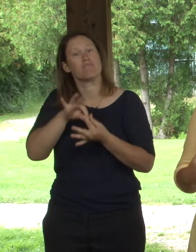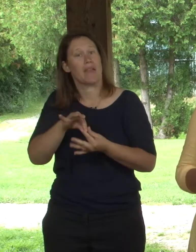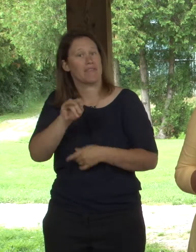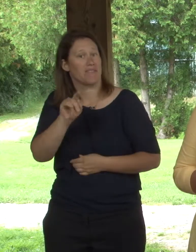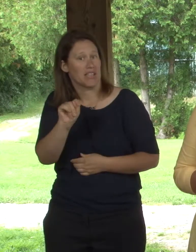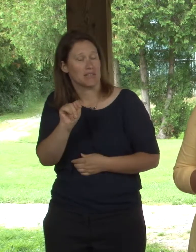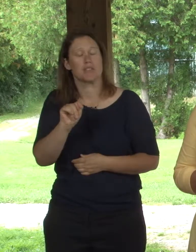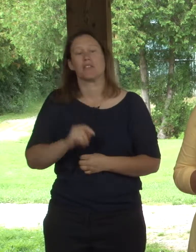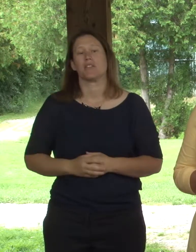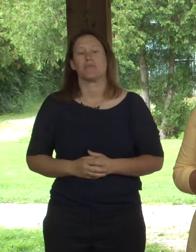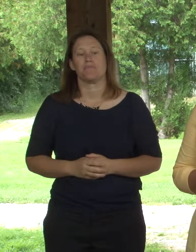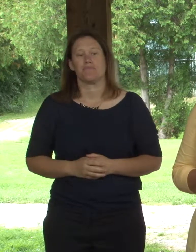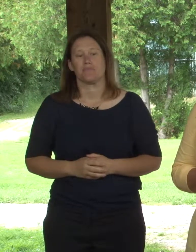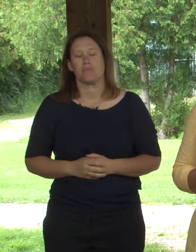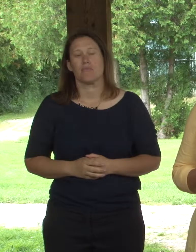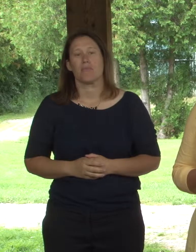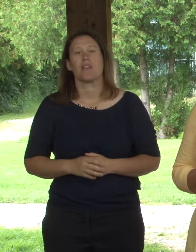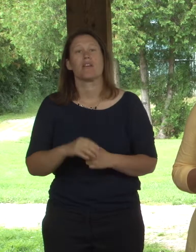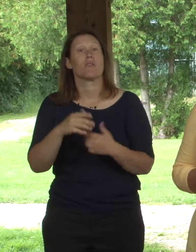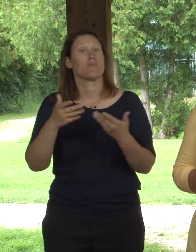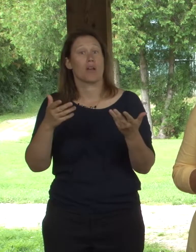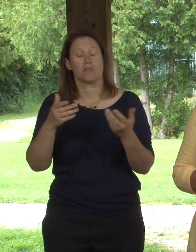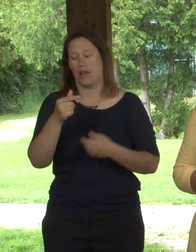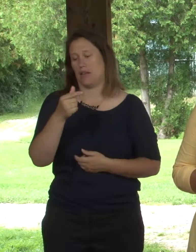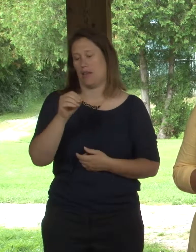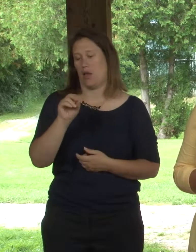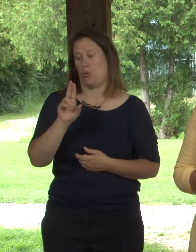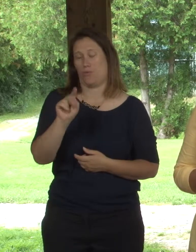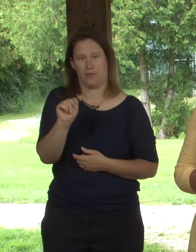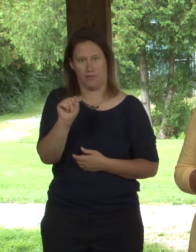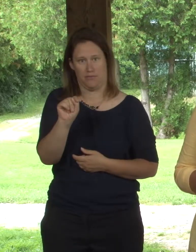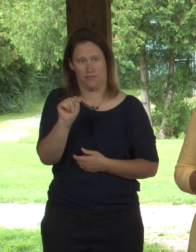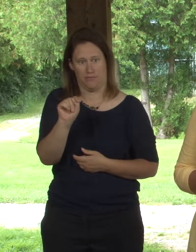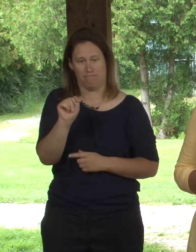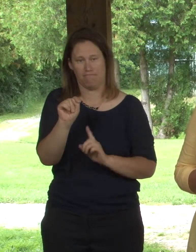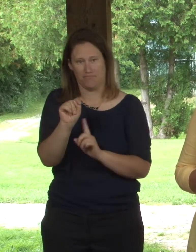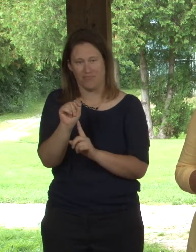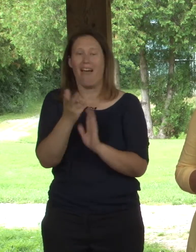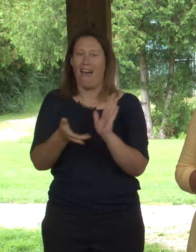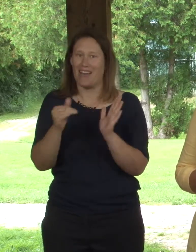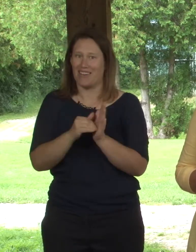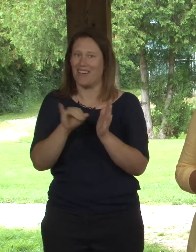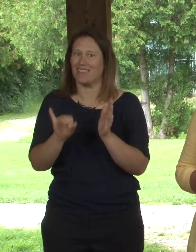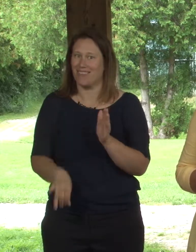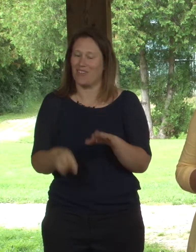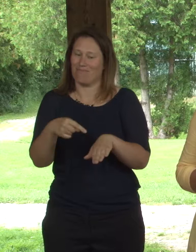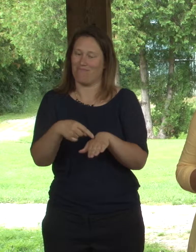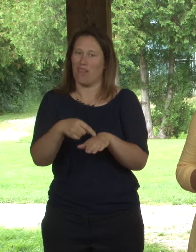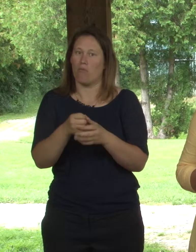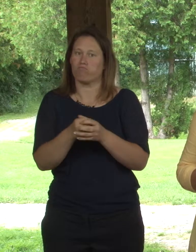feet and individuals is something called gout. And again, gout is an inflammatory